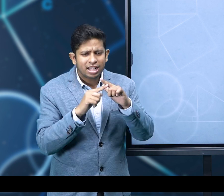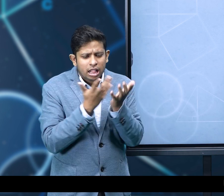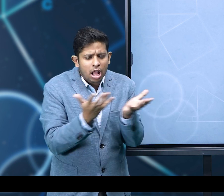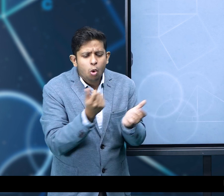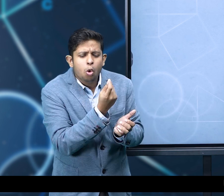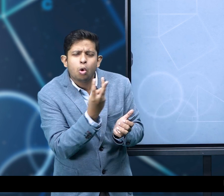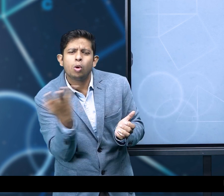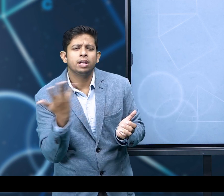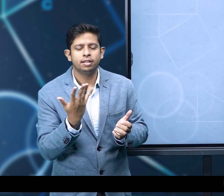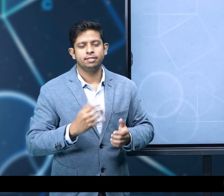units,